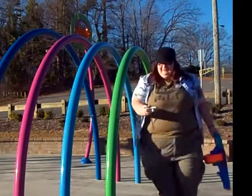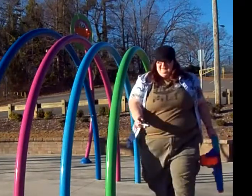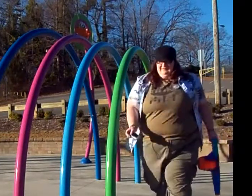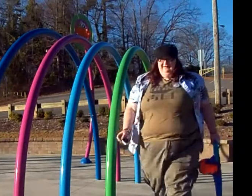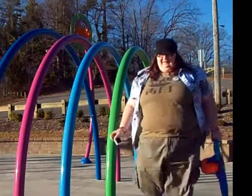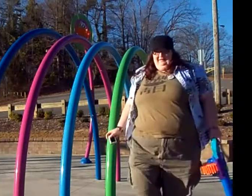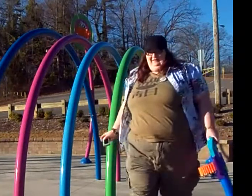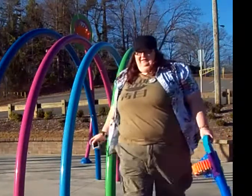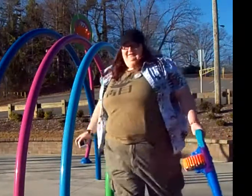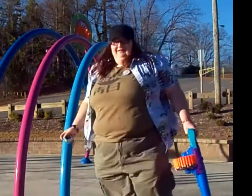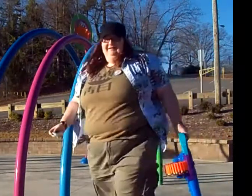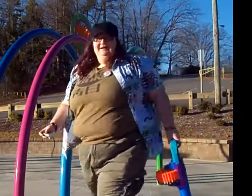Looks like a friend of yours.